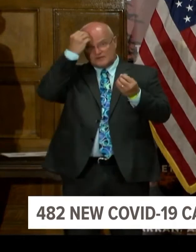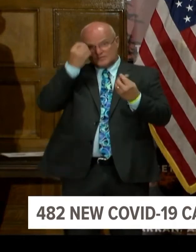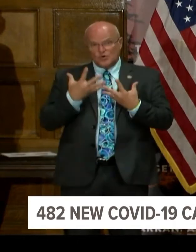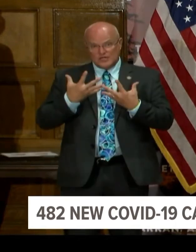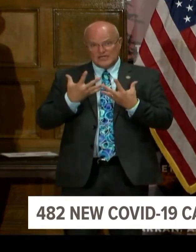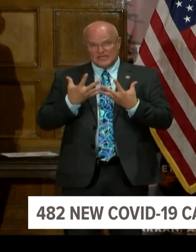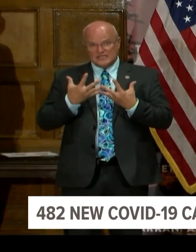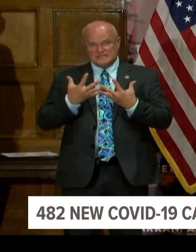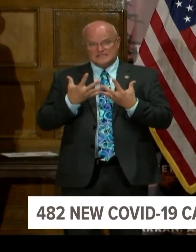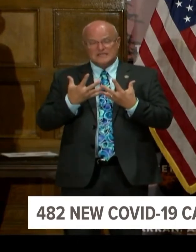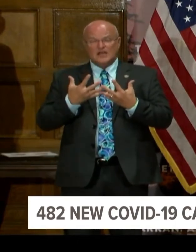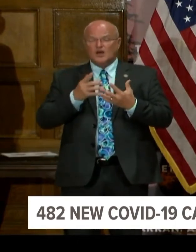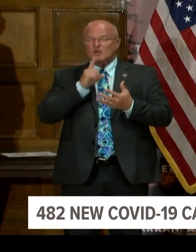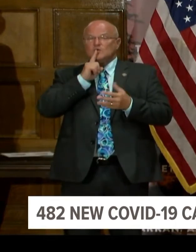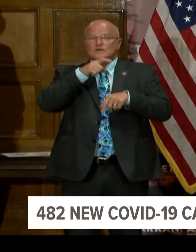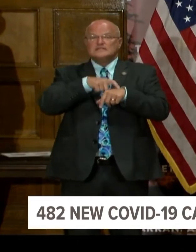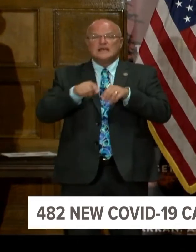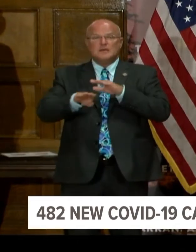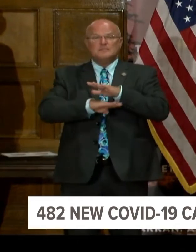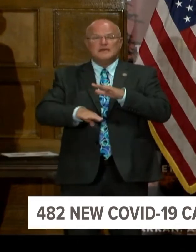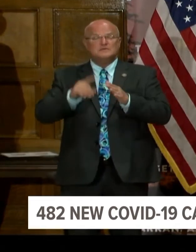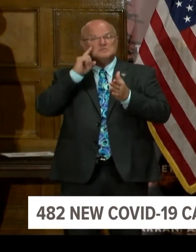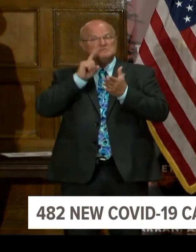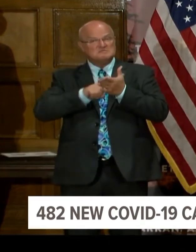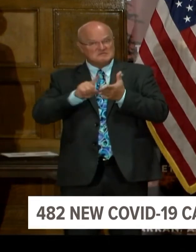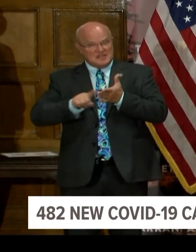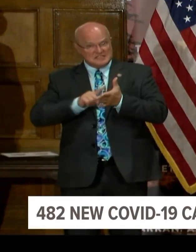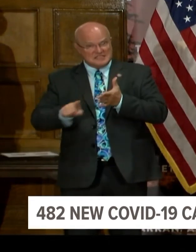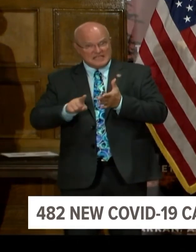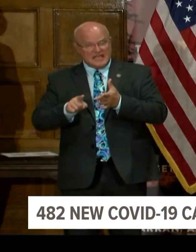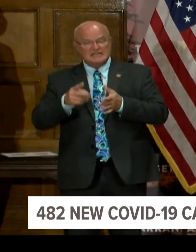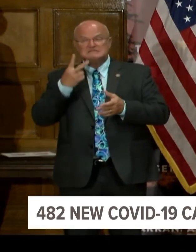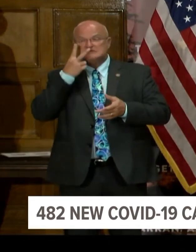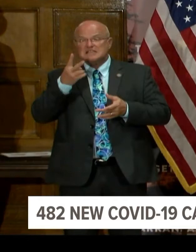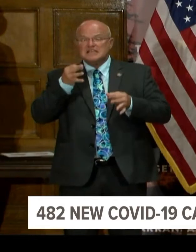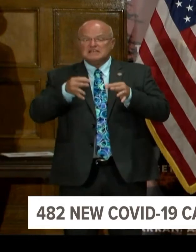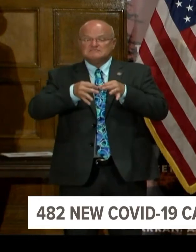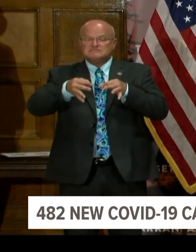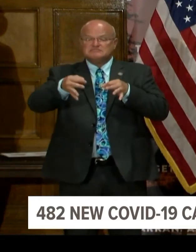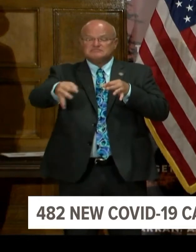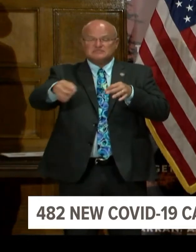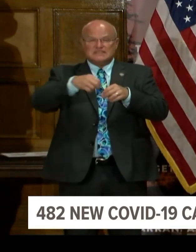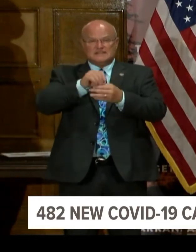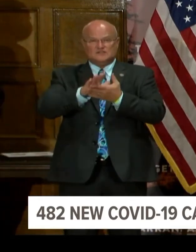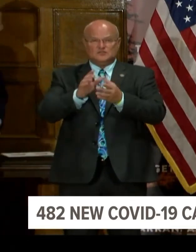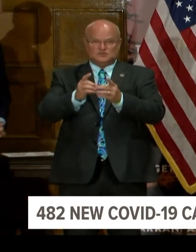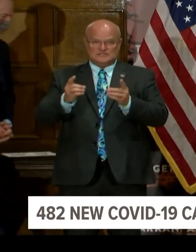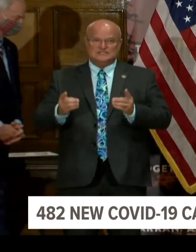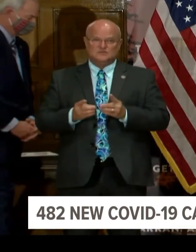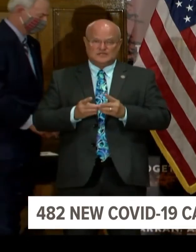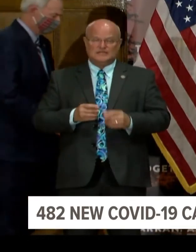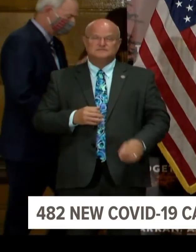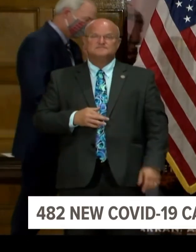us on a near real-time basis. We'll investigate to see if there are any delays specifically within that school district.